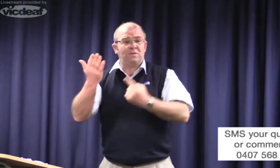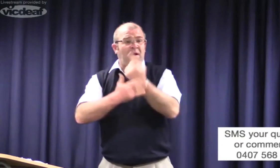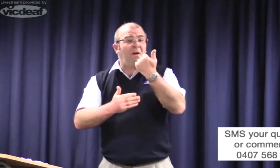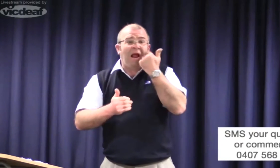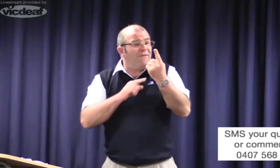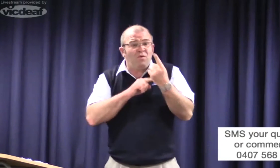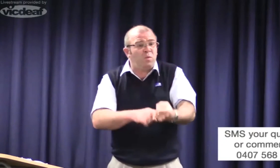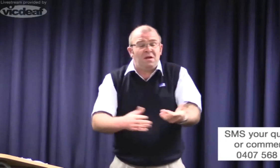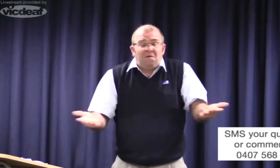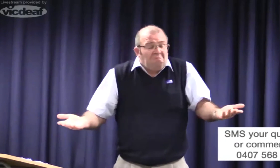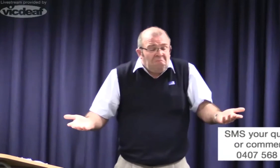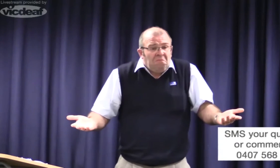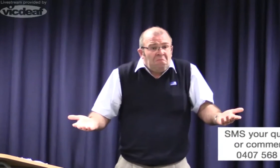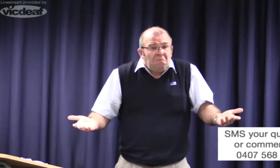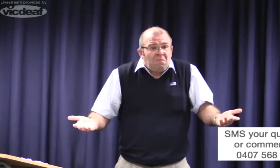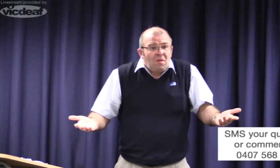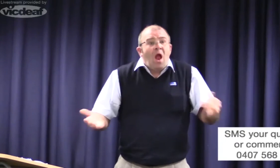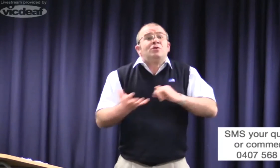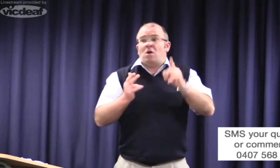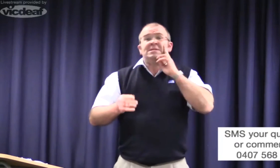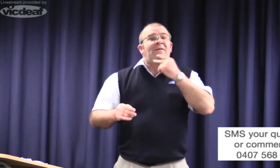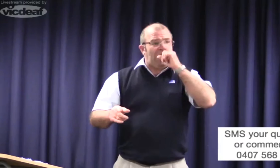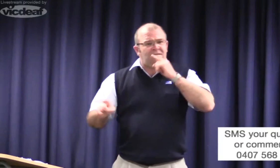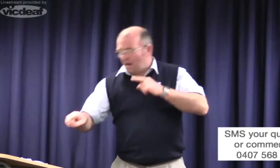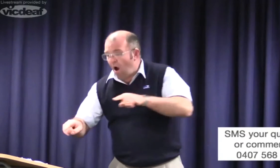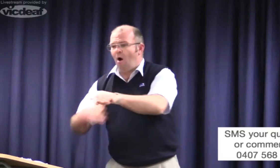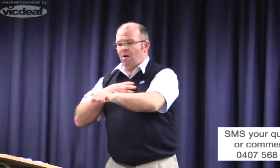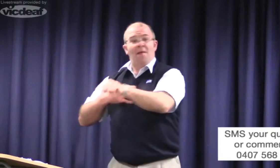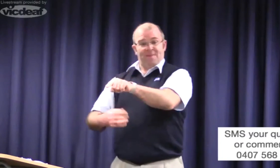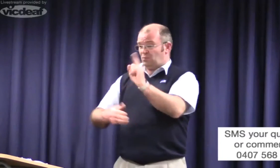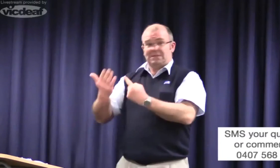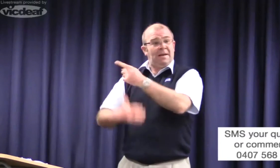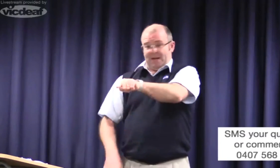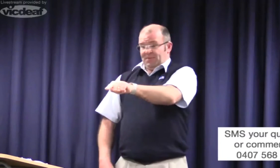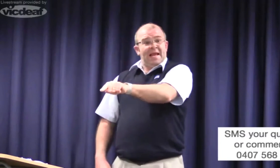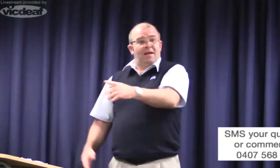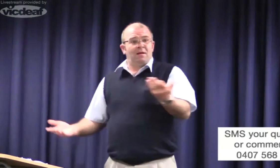updates. And every week I get that in a...